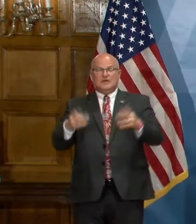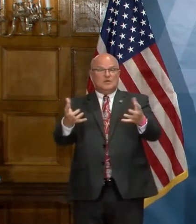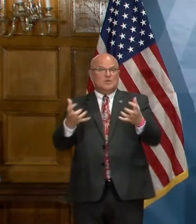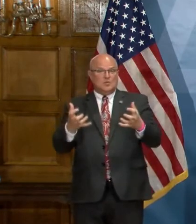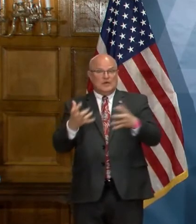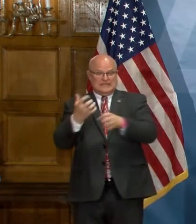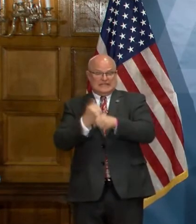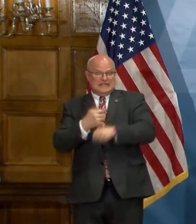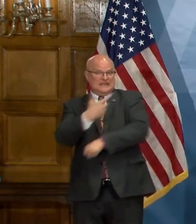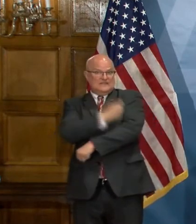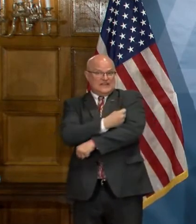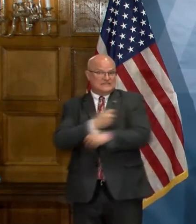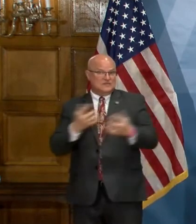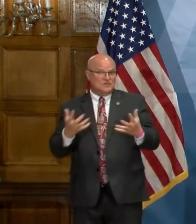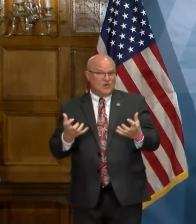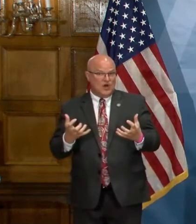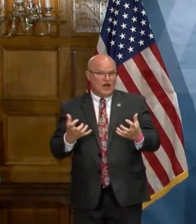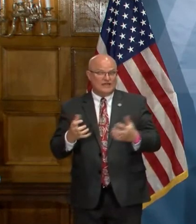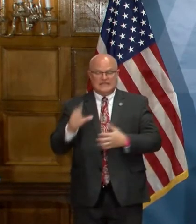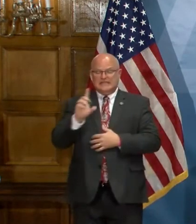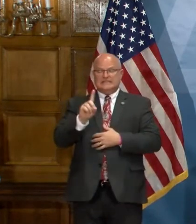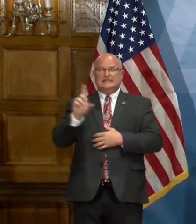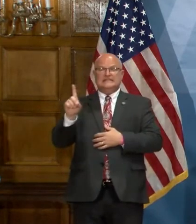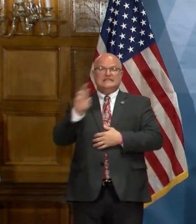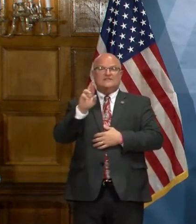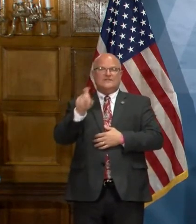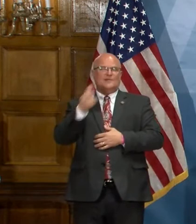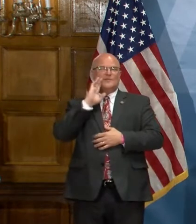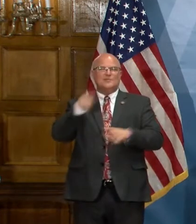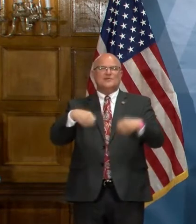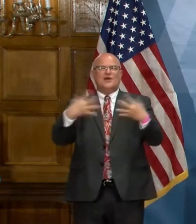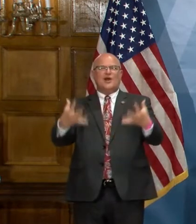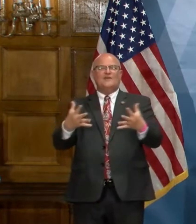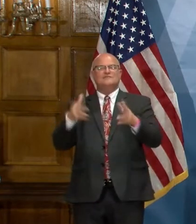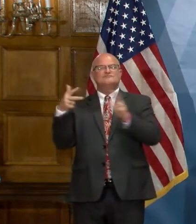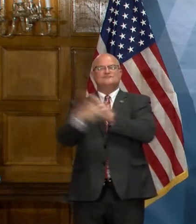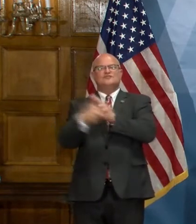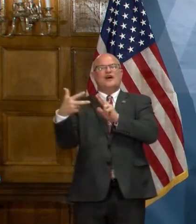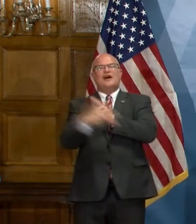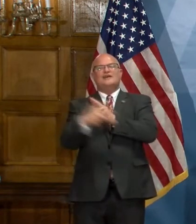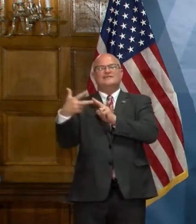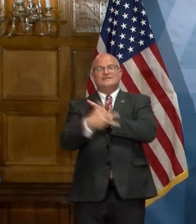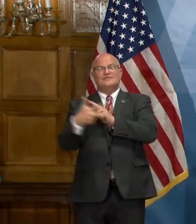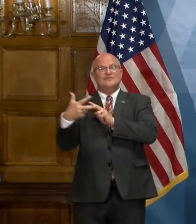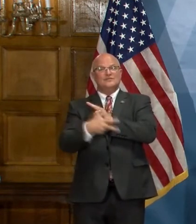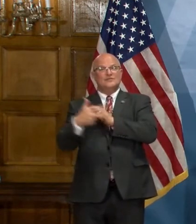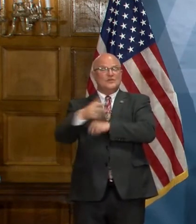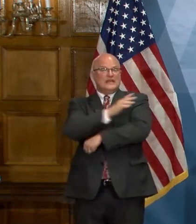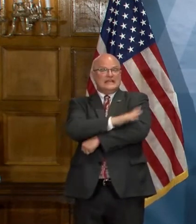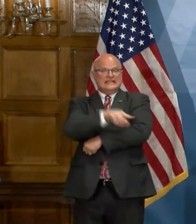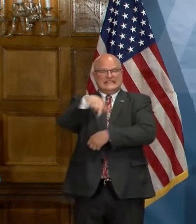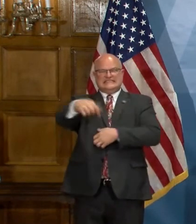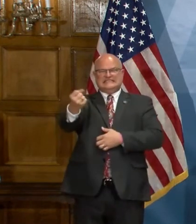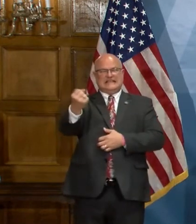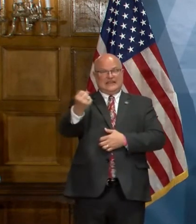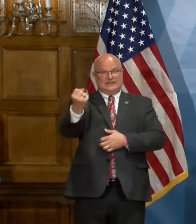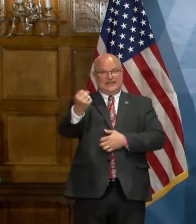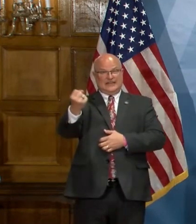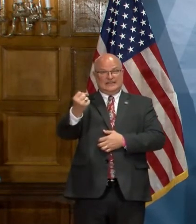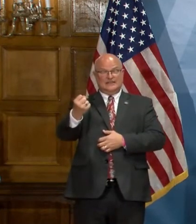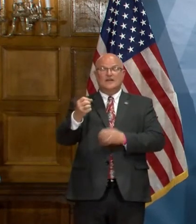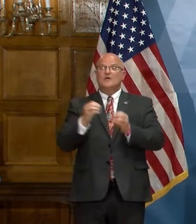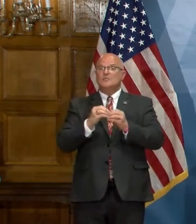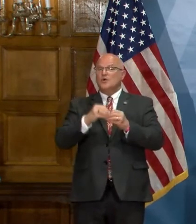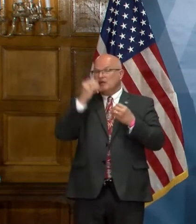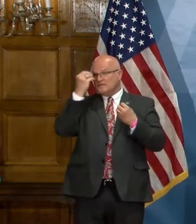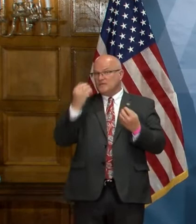wanting to get the vaccine, D&D Pharmacy will be offering a drive-through vaccination clinic this Saturday. For